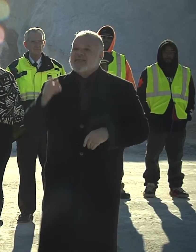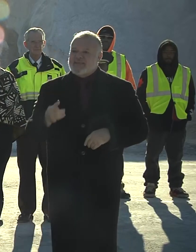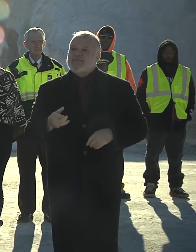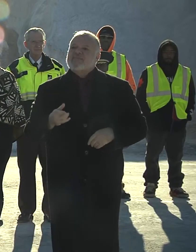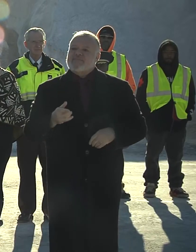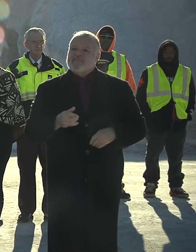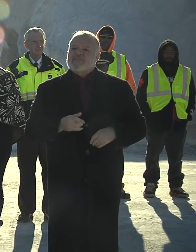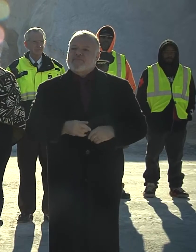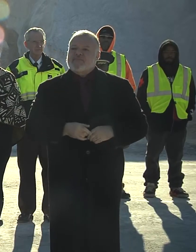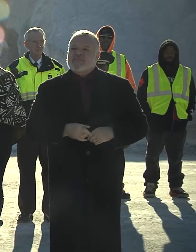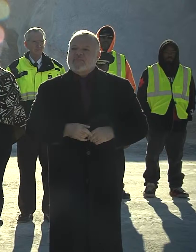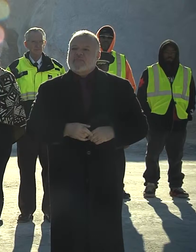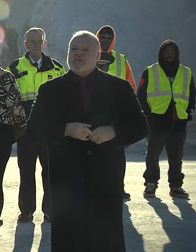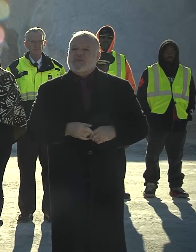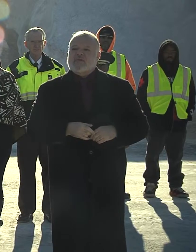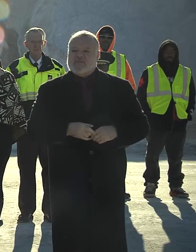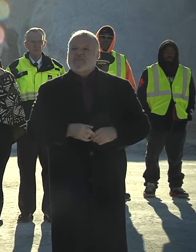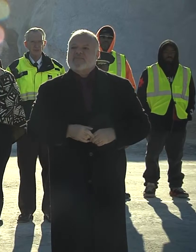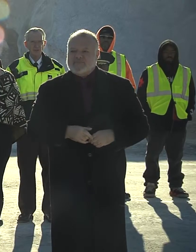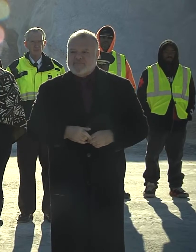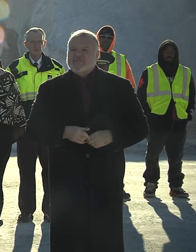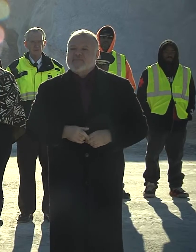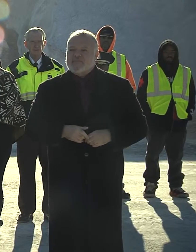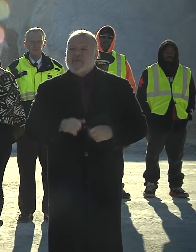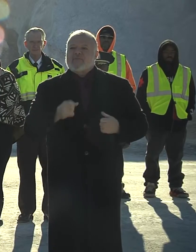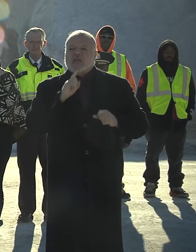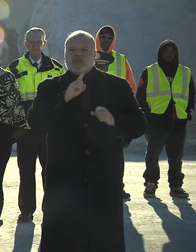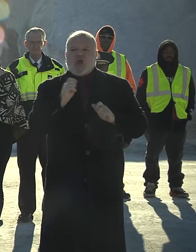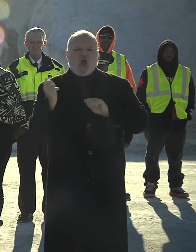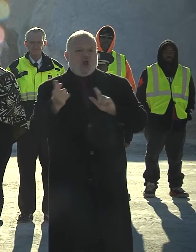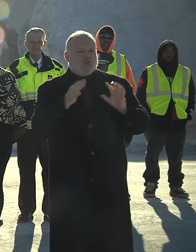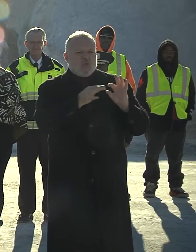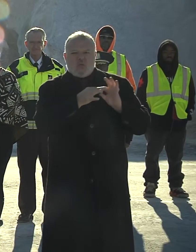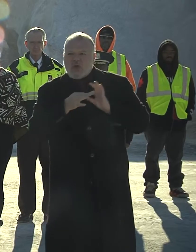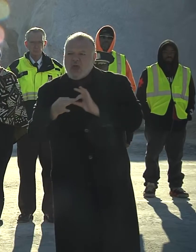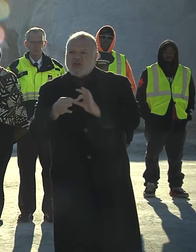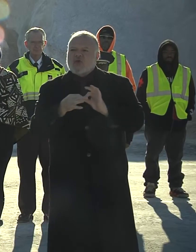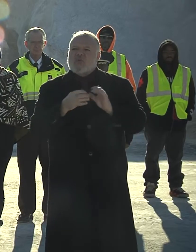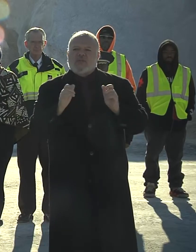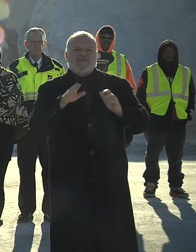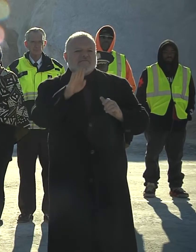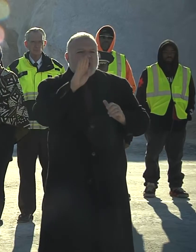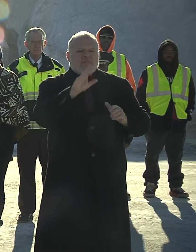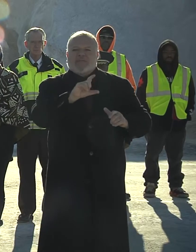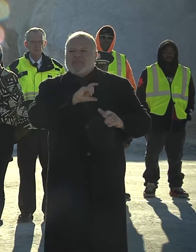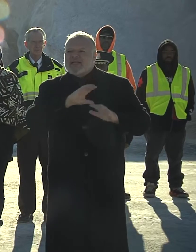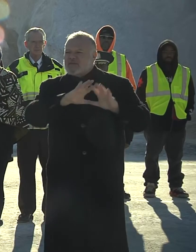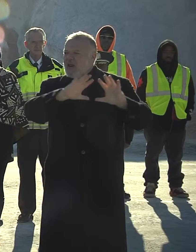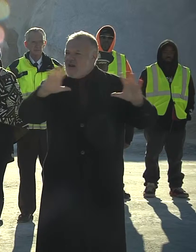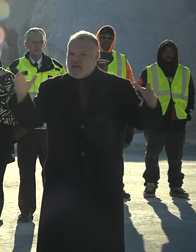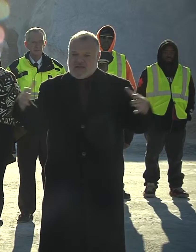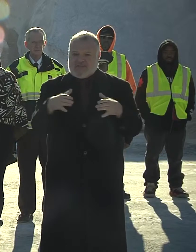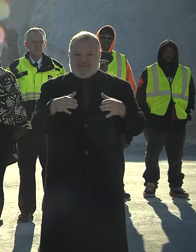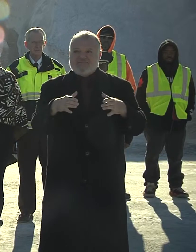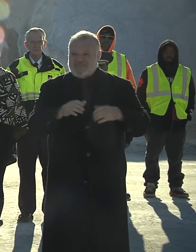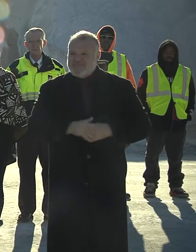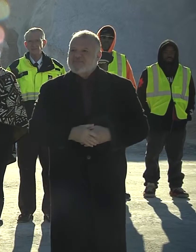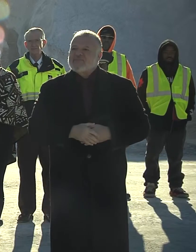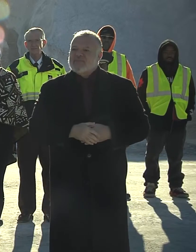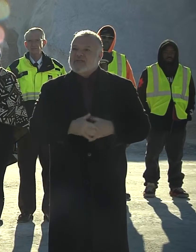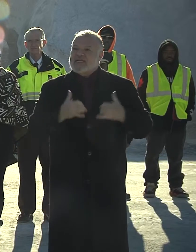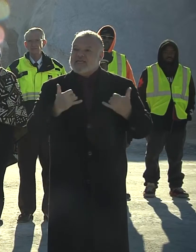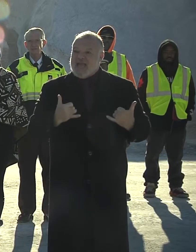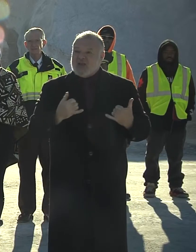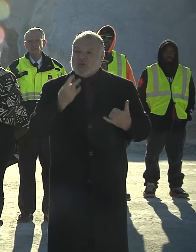for all that he's done to ensure that we're coordinated and ready. Behind us, you can see a pile of